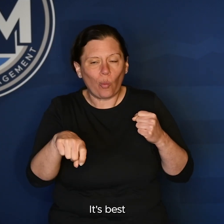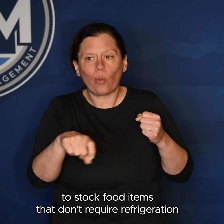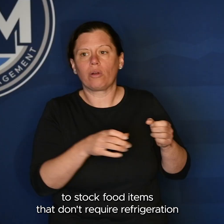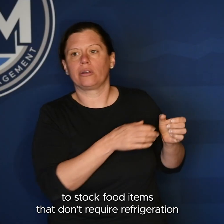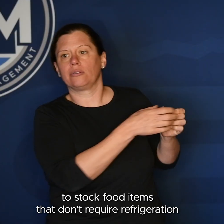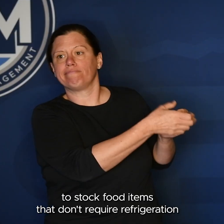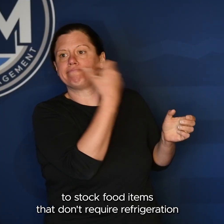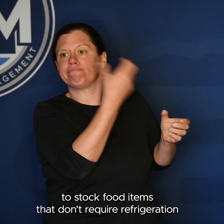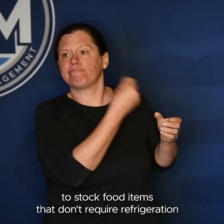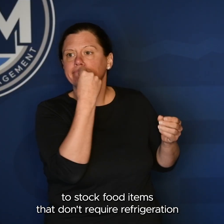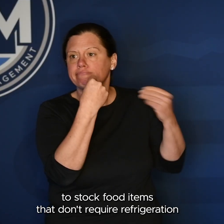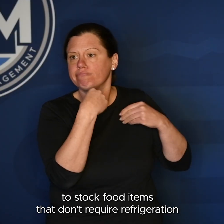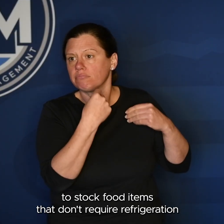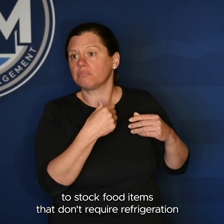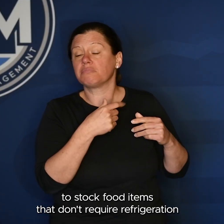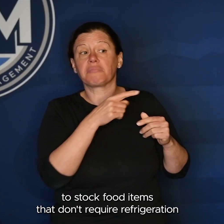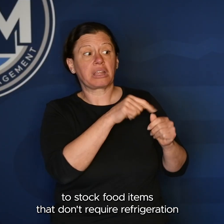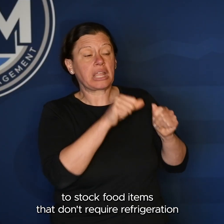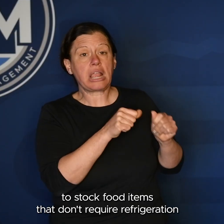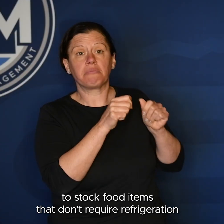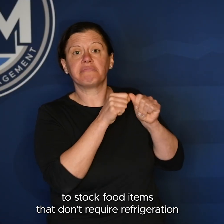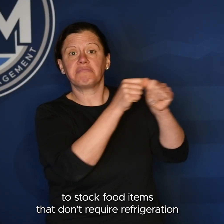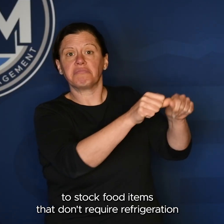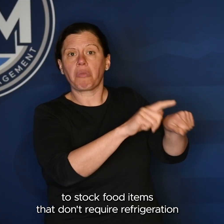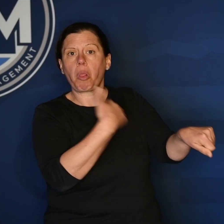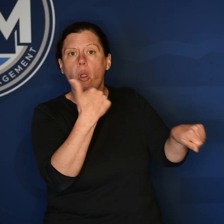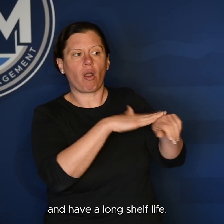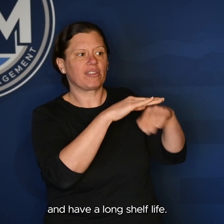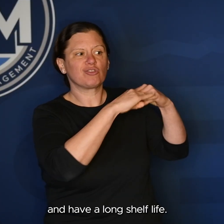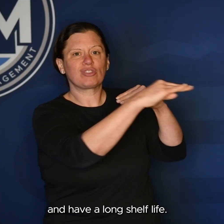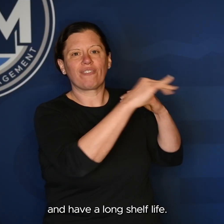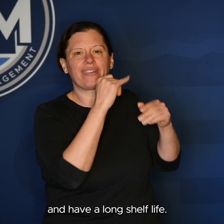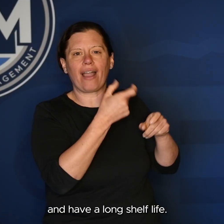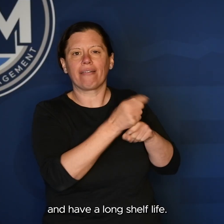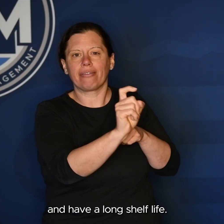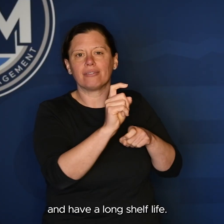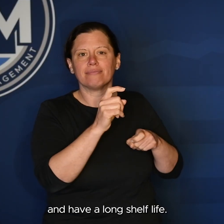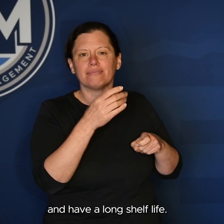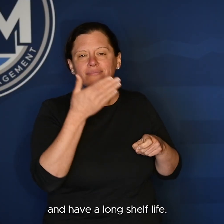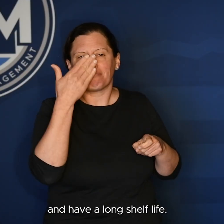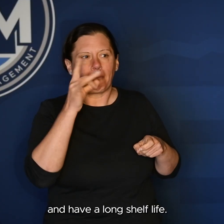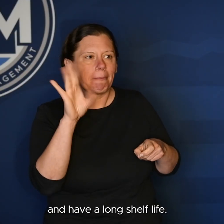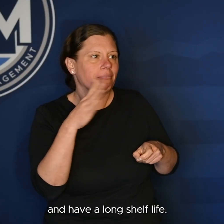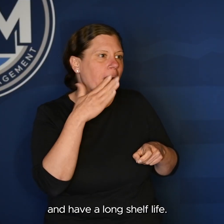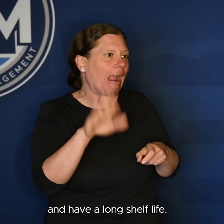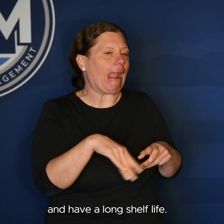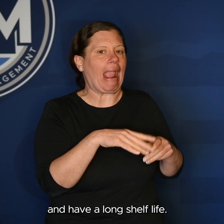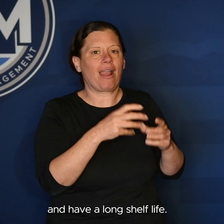It's best to stock food items that don't require refrigeration and have a long shelf life.